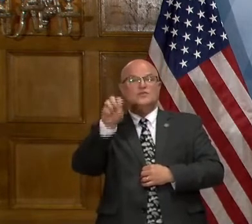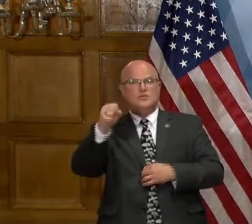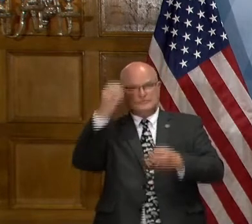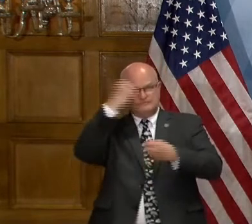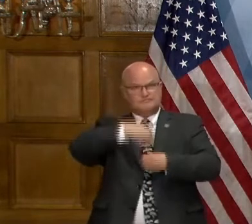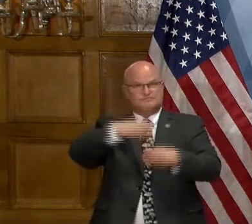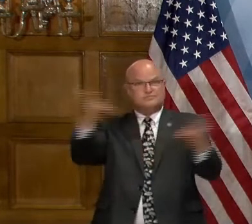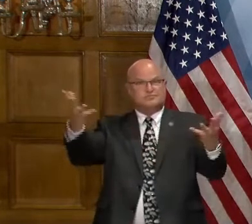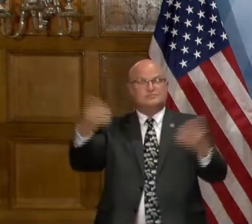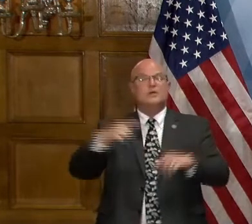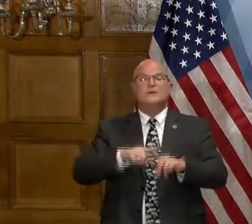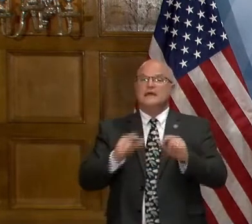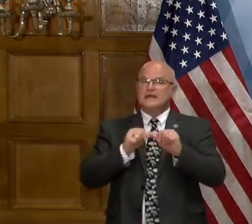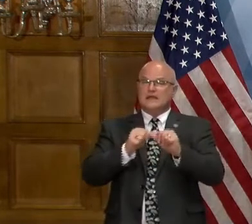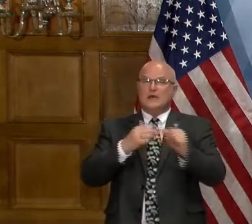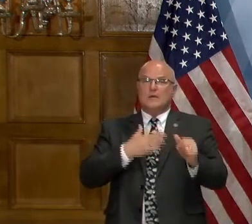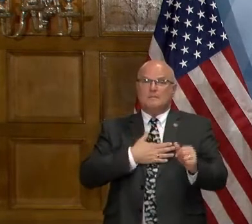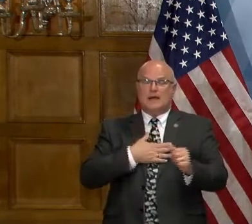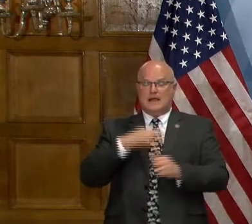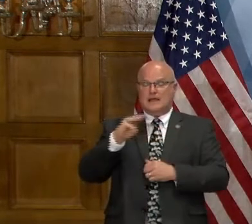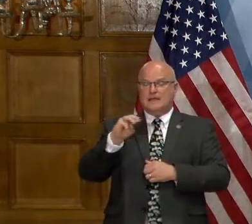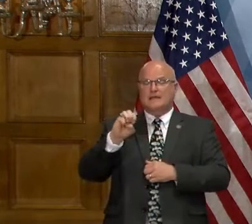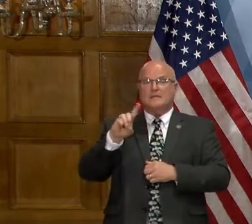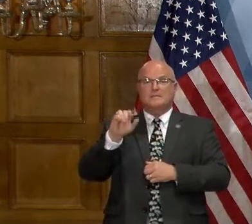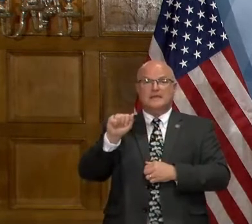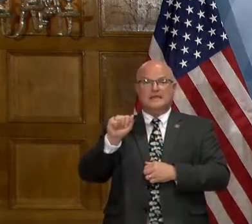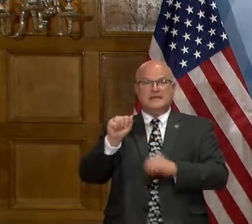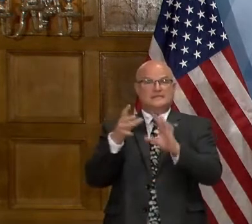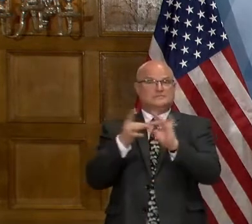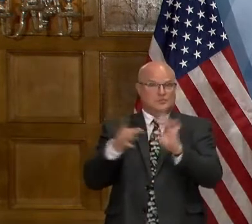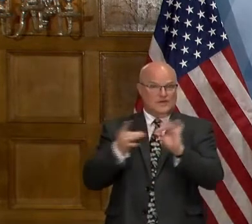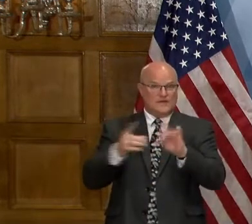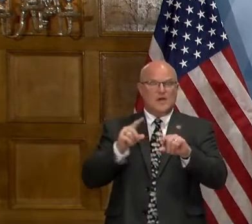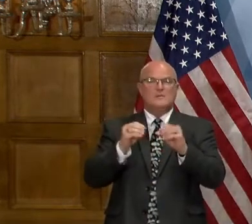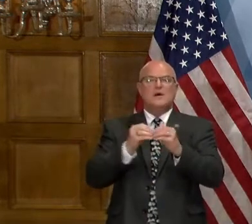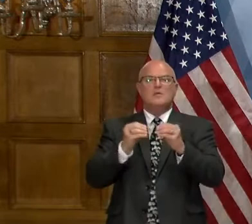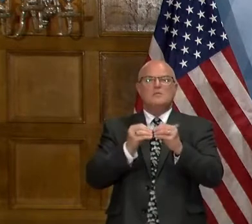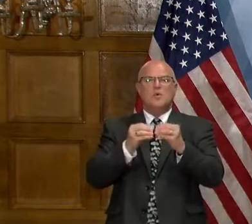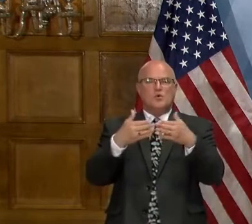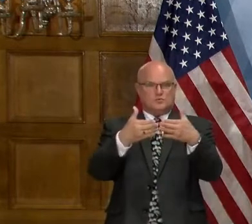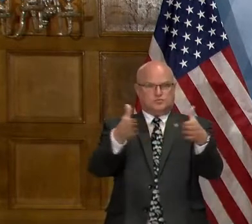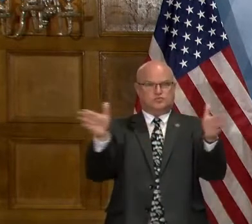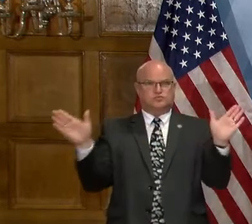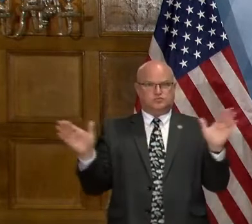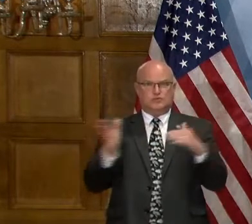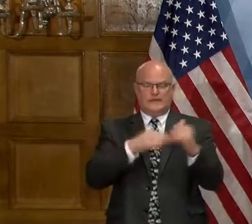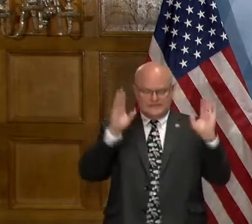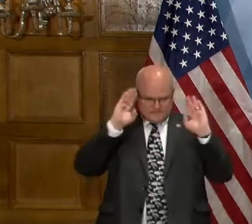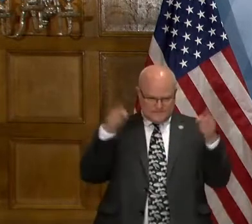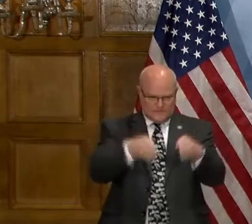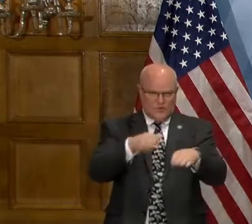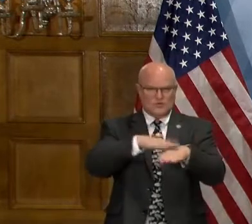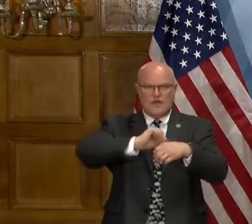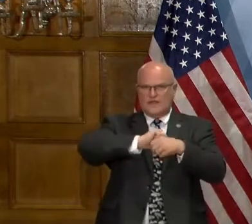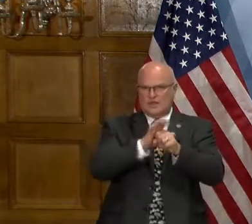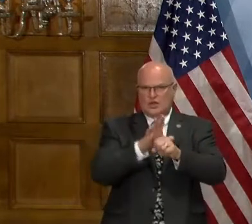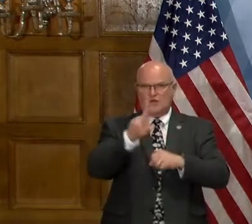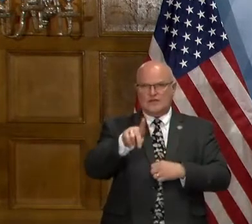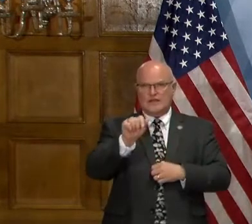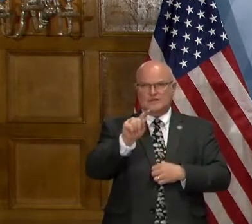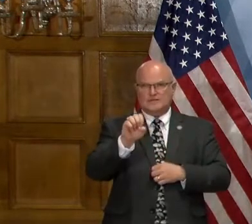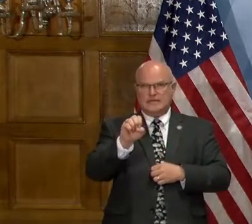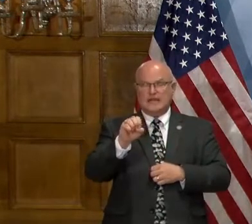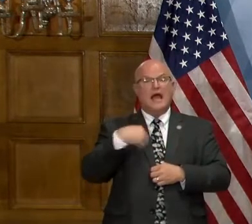But I want to continue with my media briefings, but it will be more broad than simply the COVID update. And I think